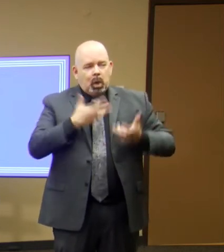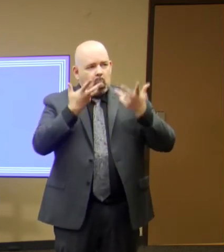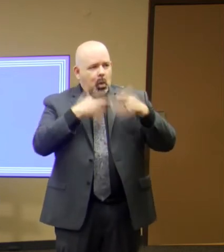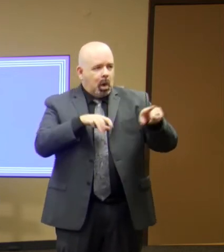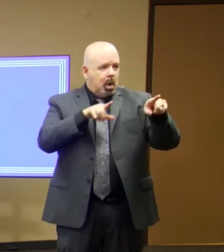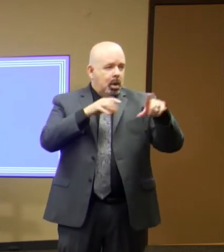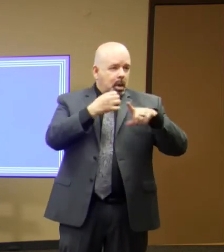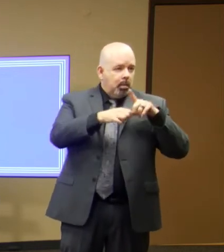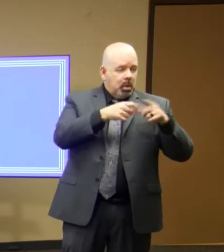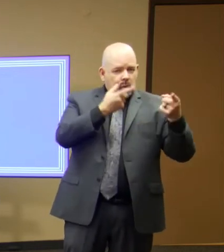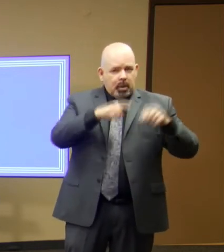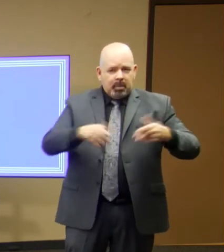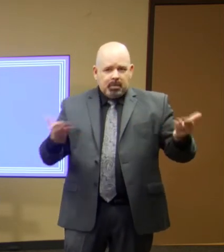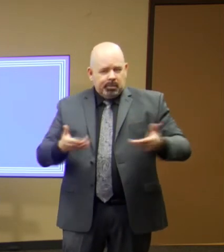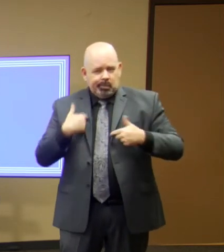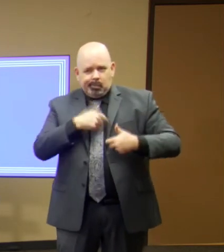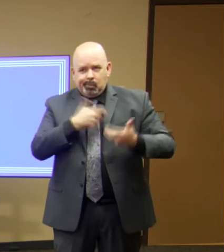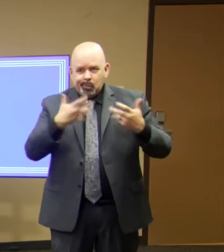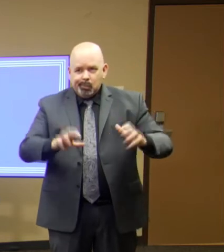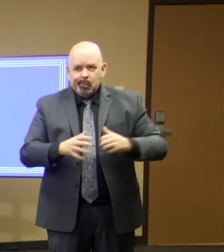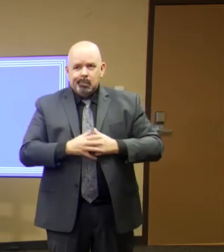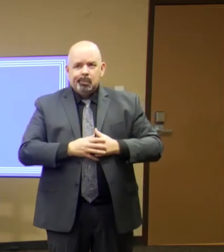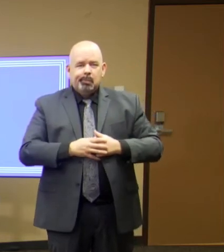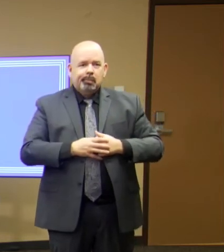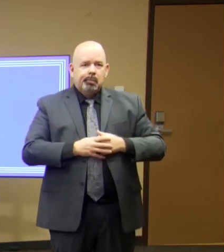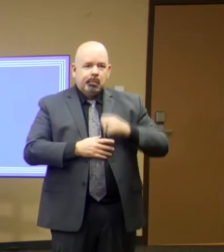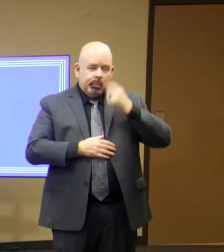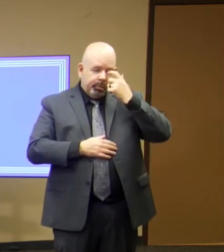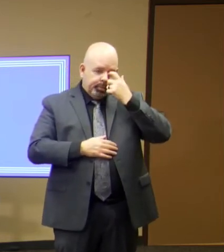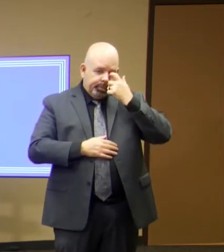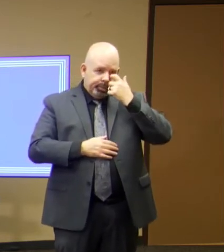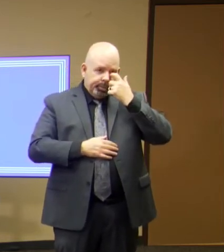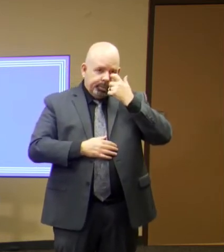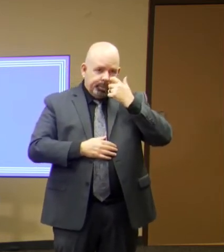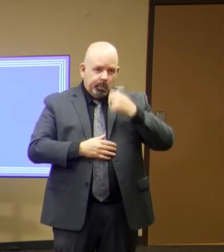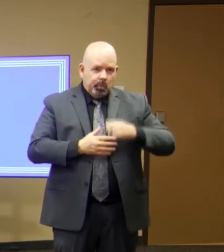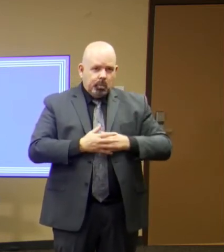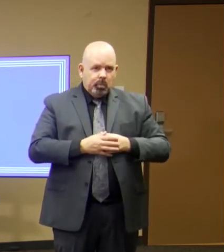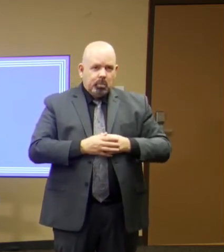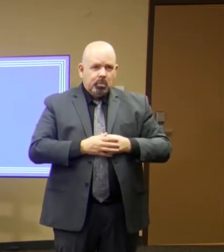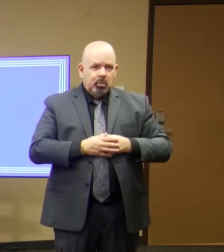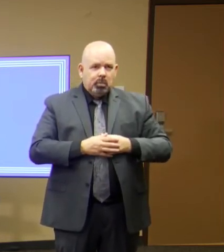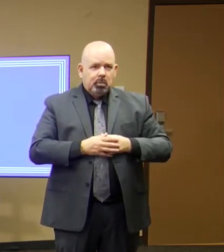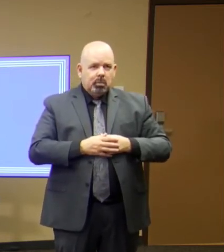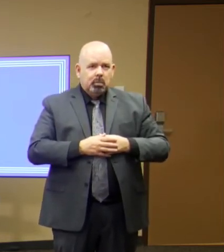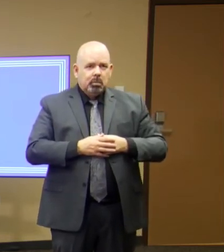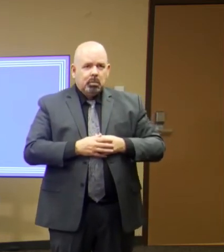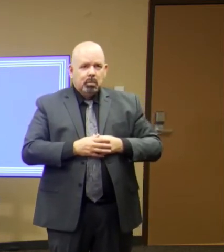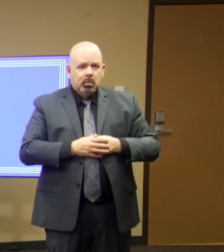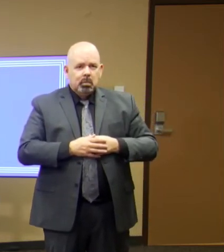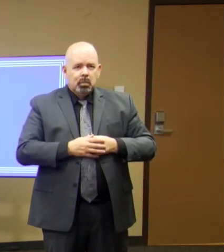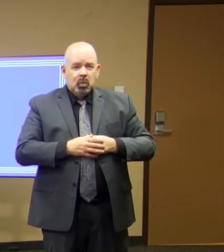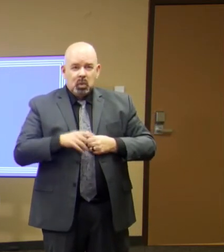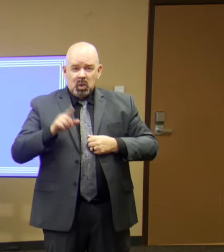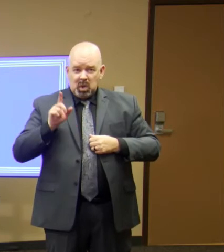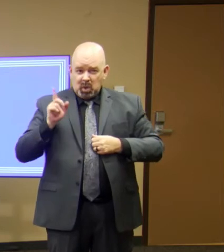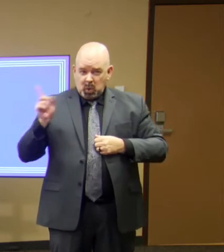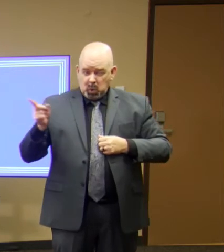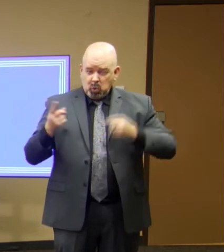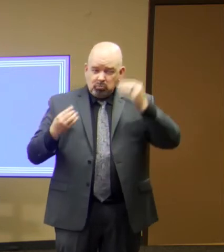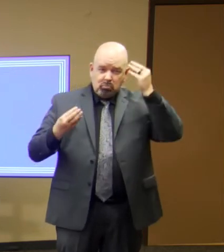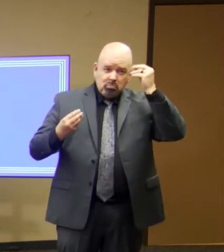and ordered its own restrictions. Are you considering a similar order if the court